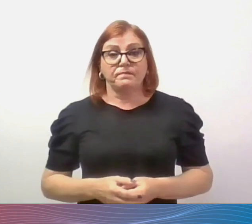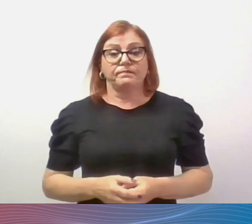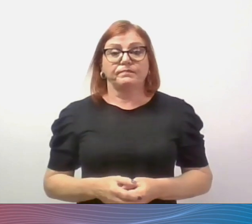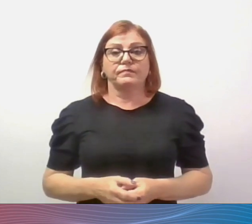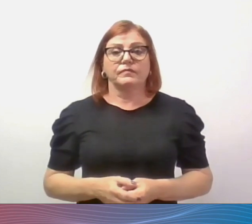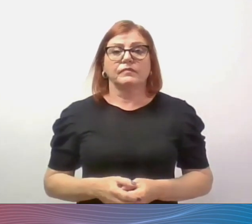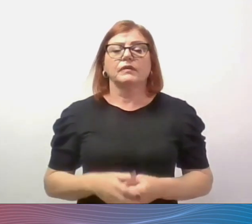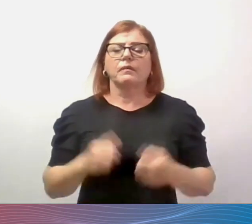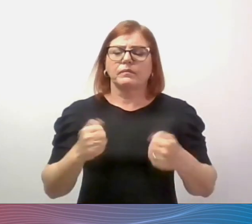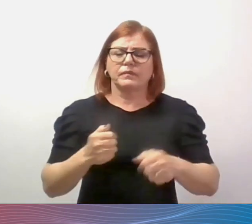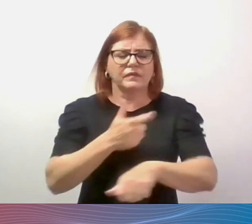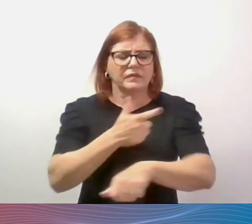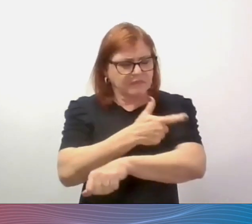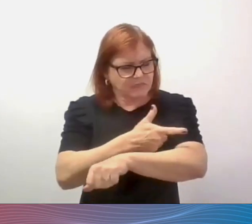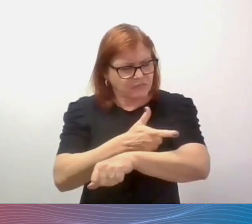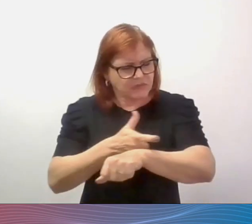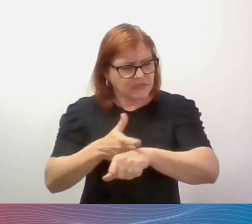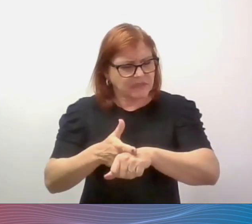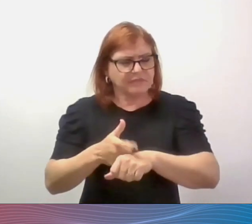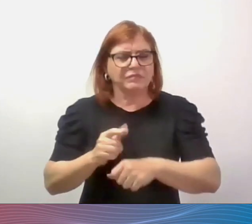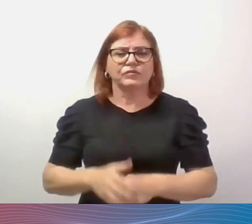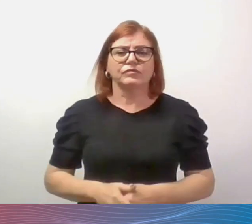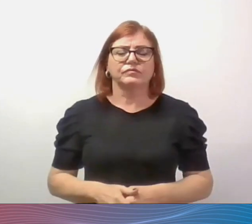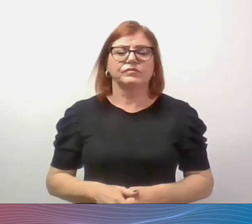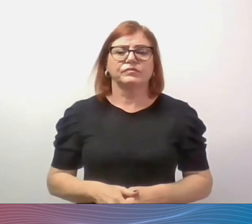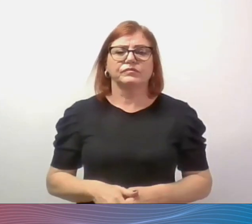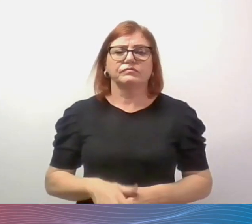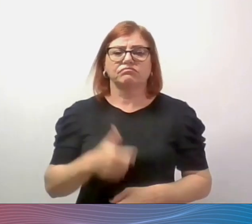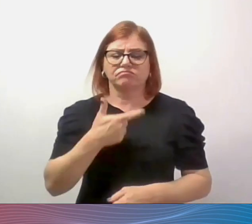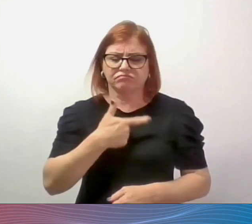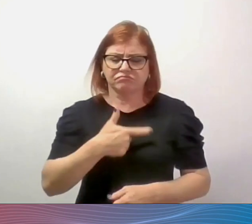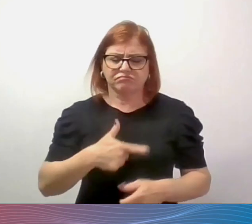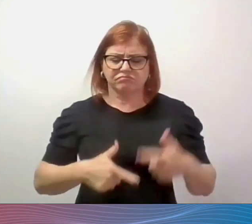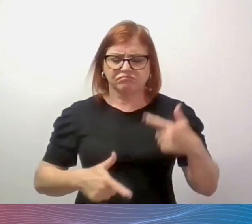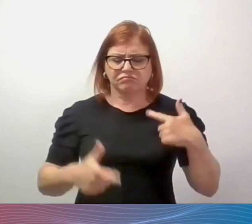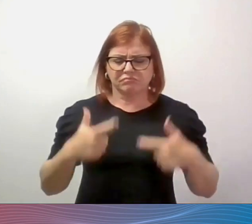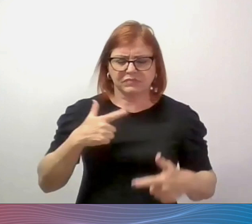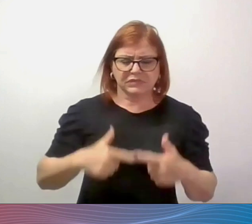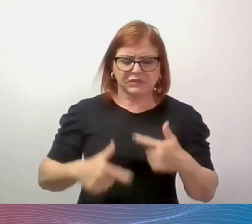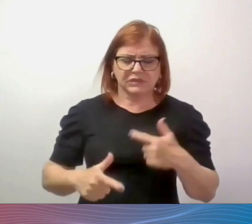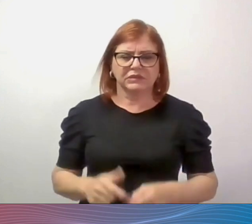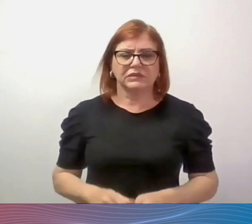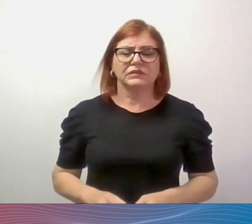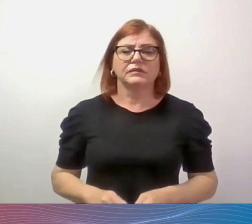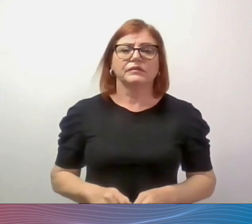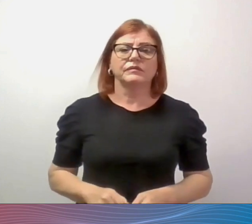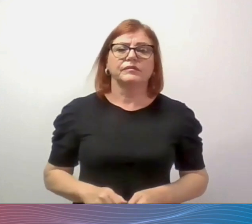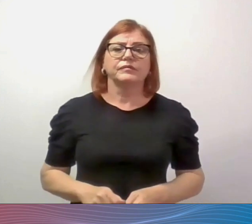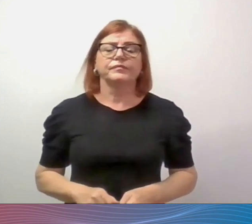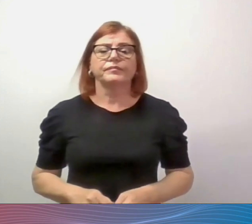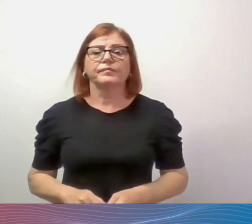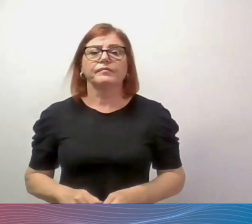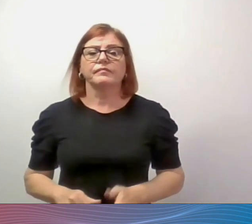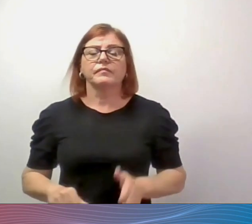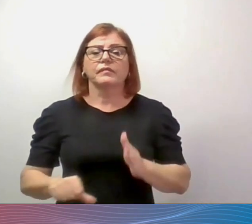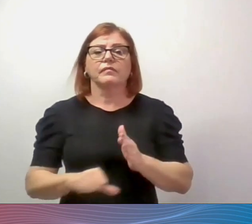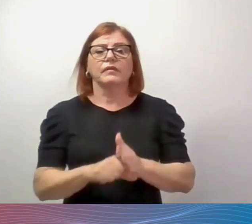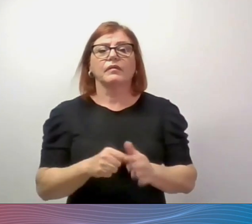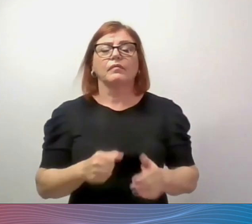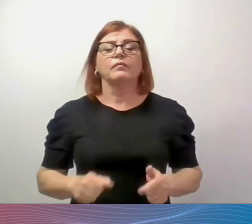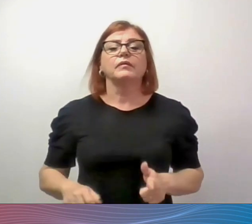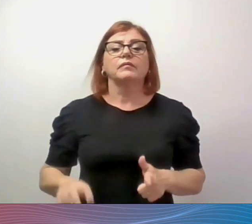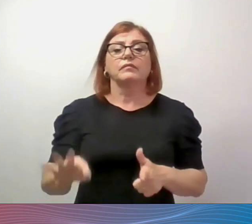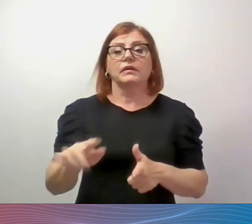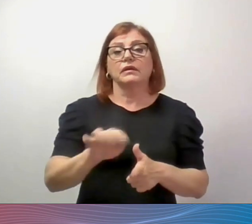relação a isso. We have to be very pure. Em 1 Timóteo 5:2. In 1 Timothy chapter